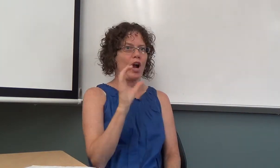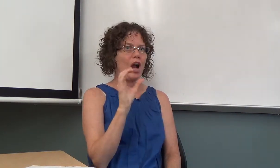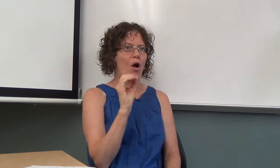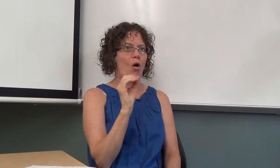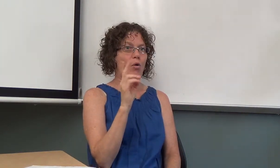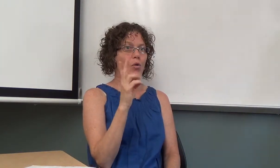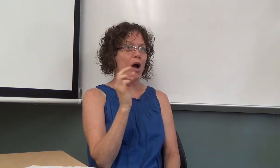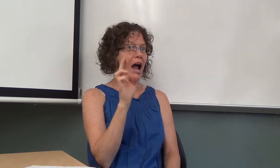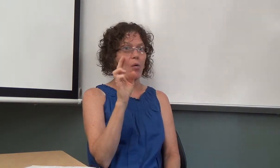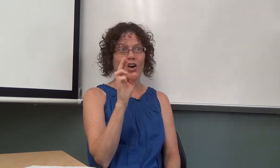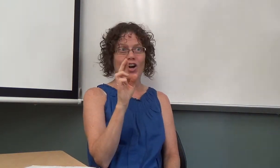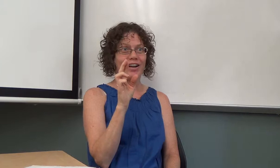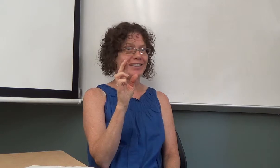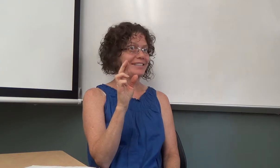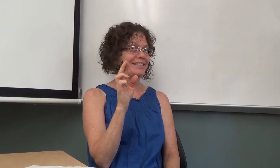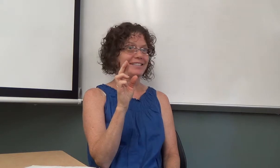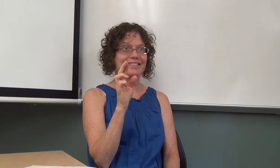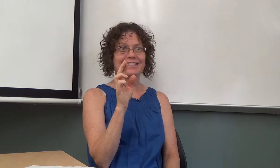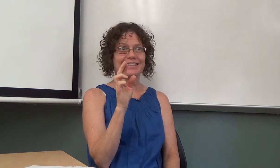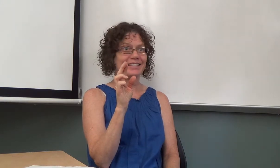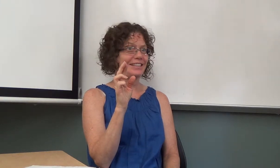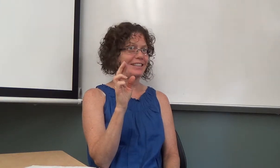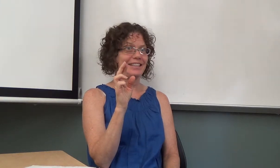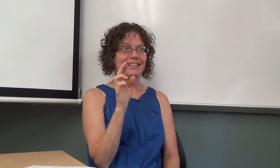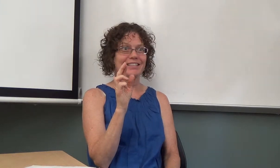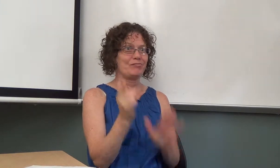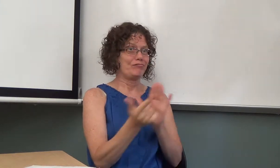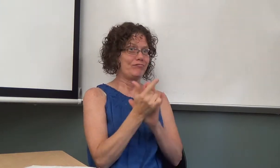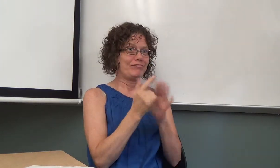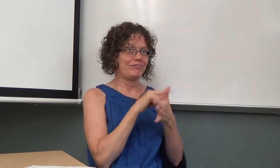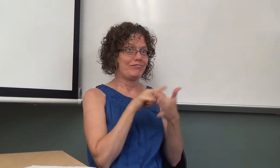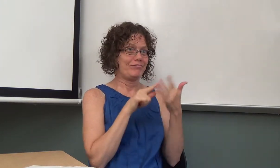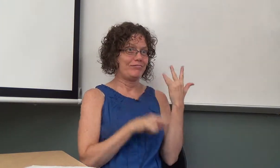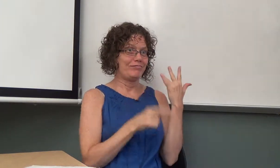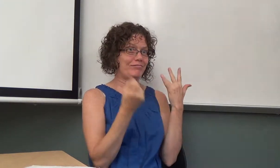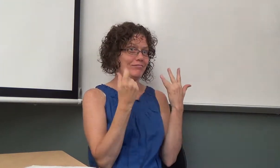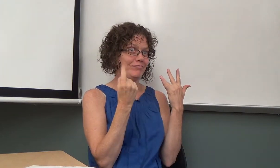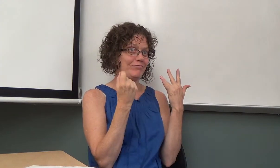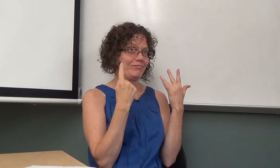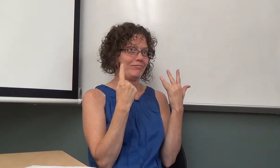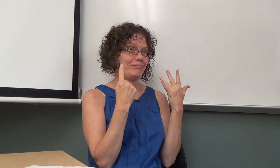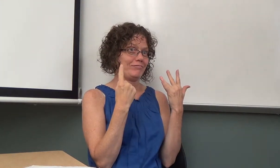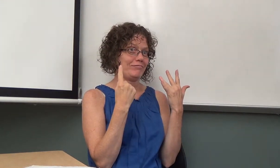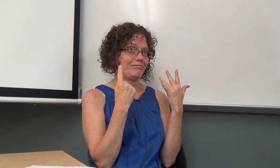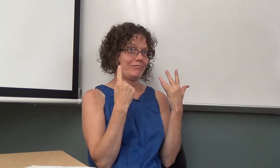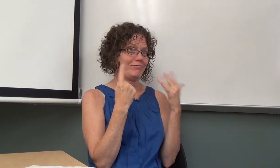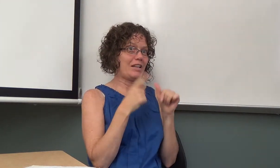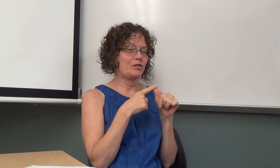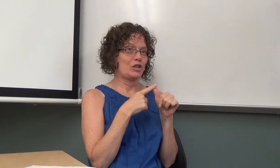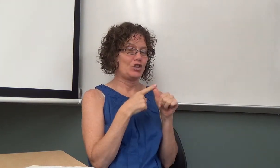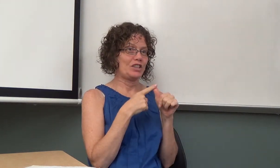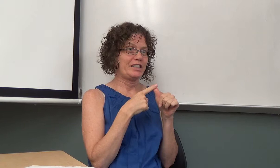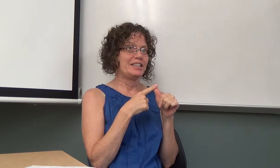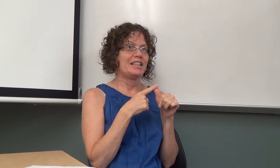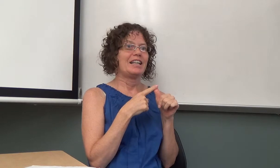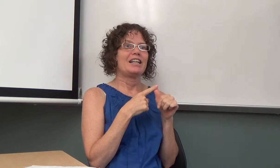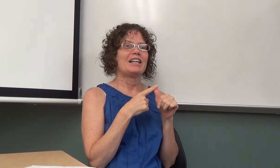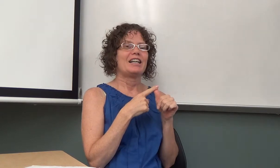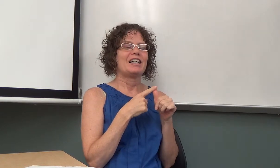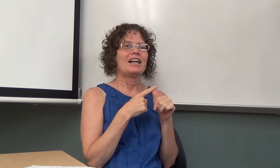Oh. Okay? Those are the words you cannot use. Okay? That's the first thing. So you're going to write type one double-spaced